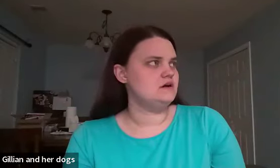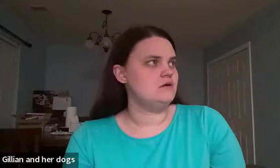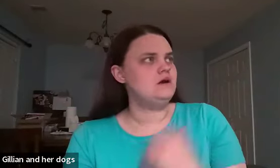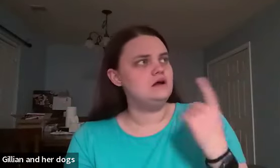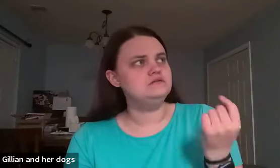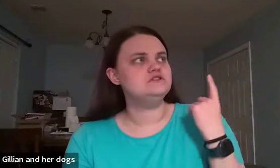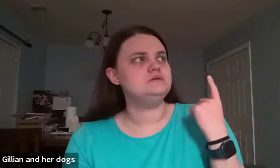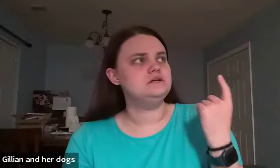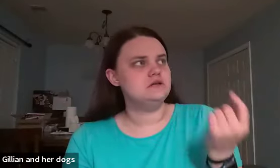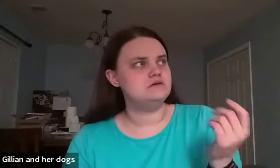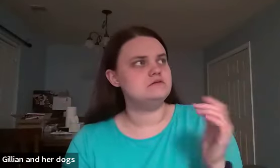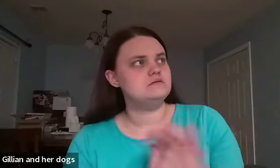we go? Where else do we go?